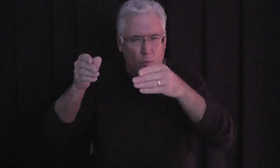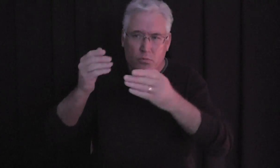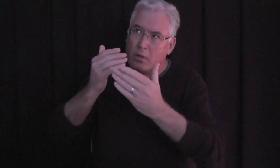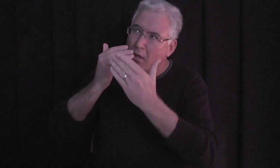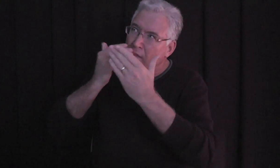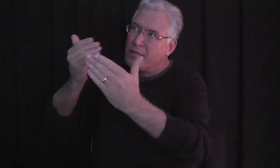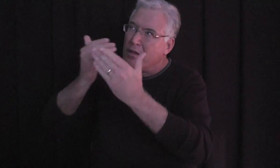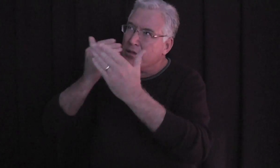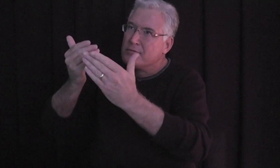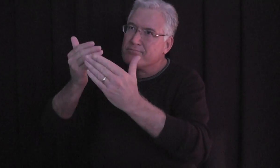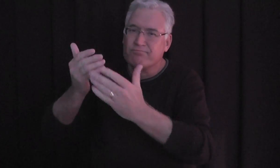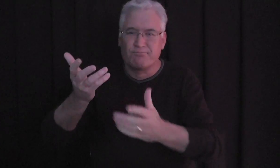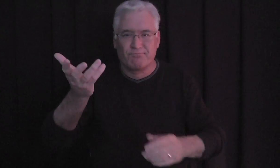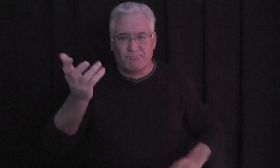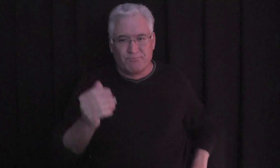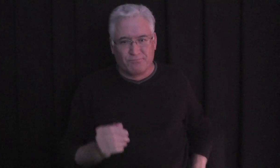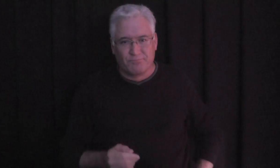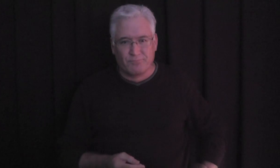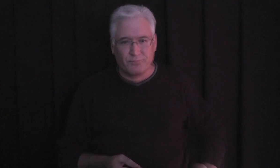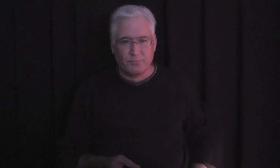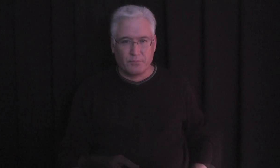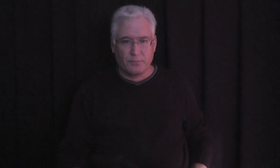today, we don't focus on being thankful.